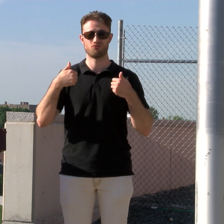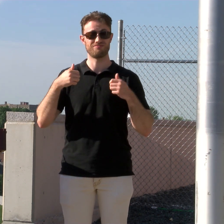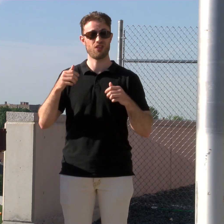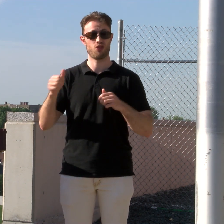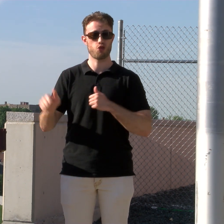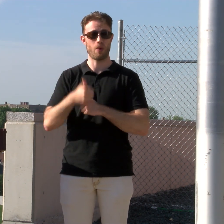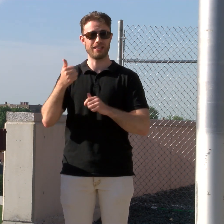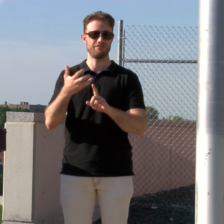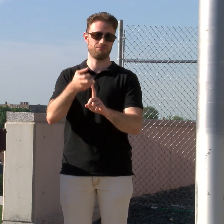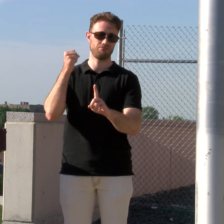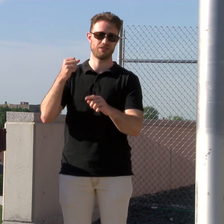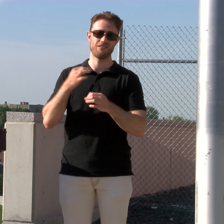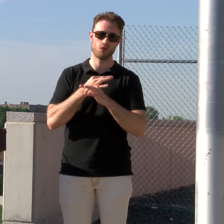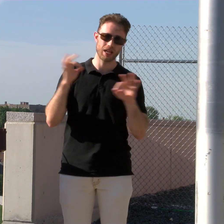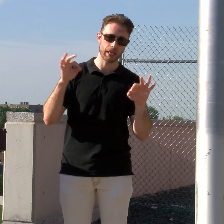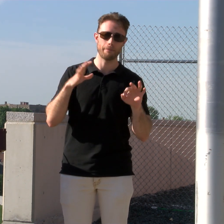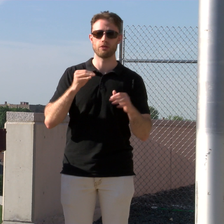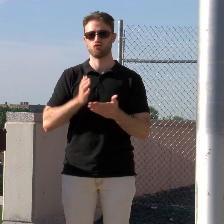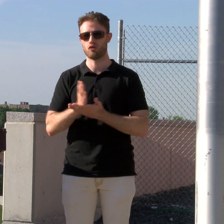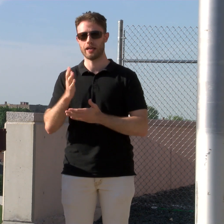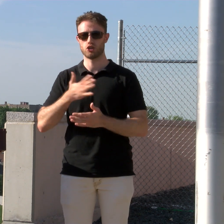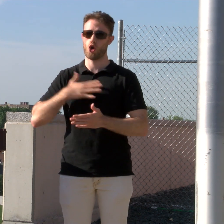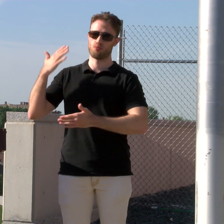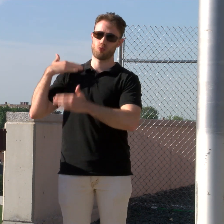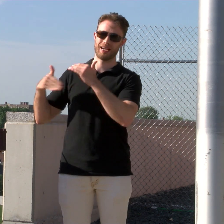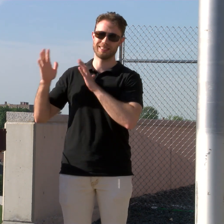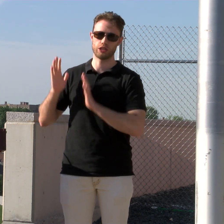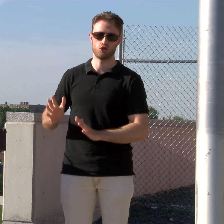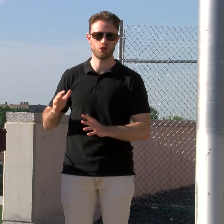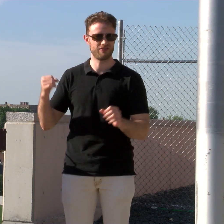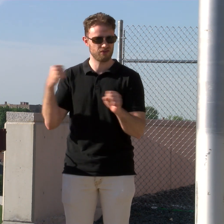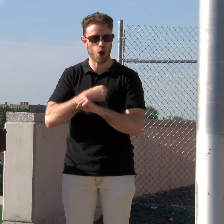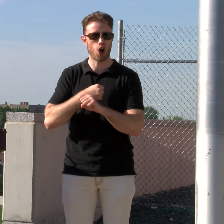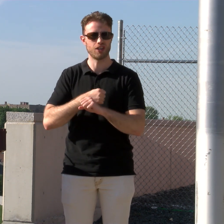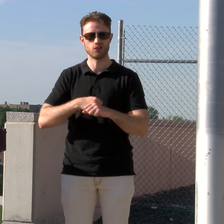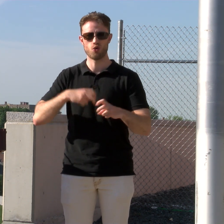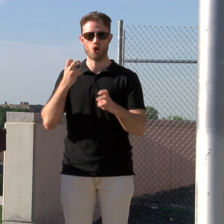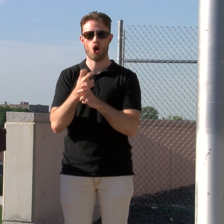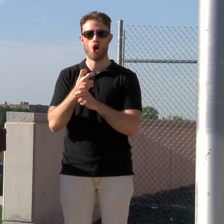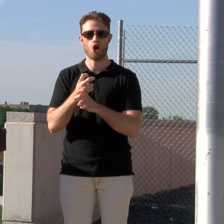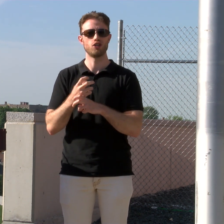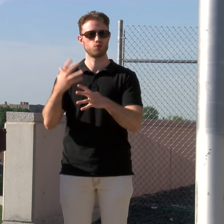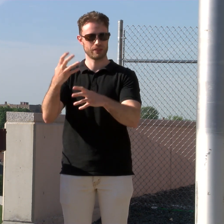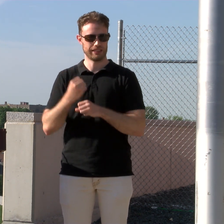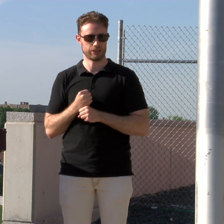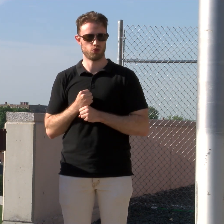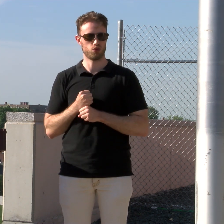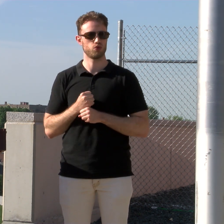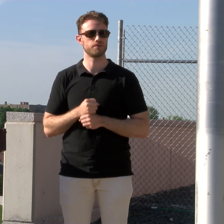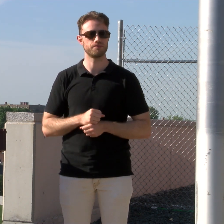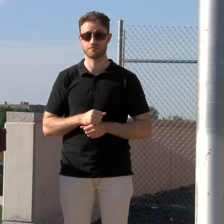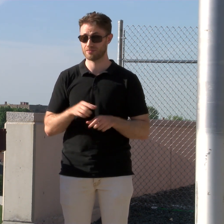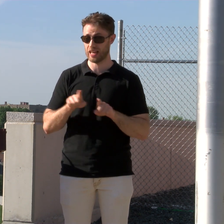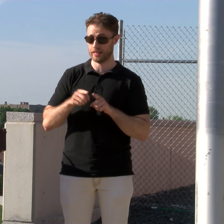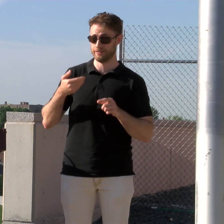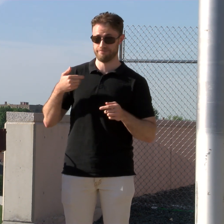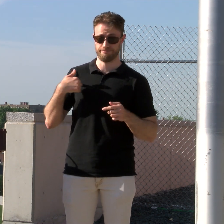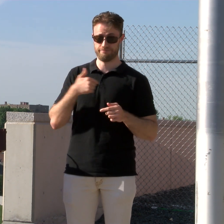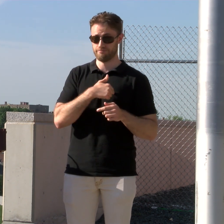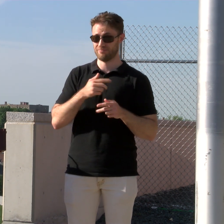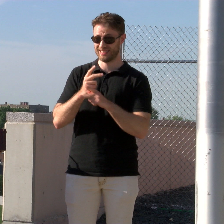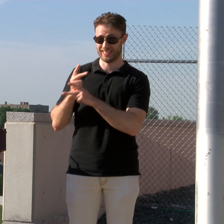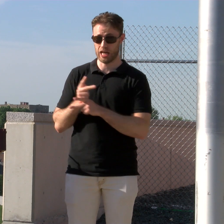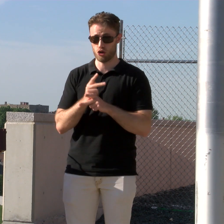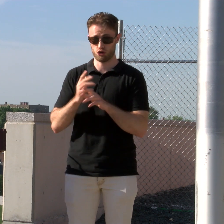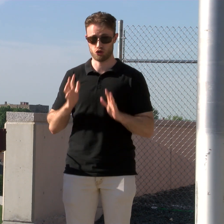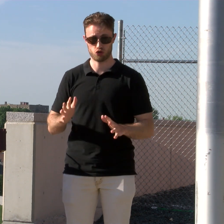rights that our predecessors fought so hard to secure. As caretakers of our